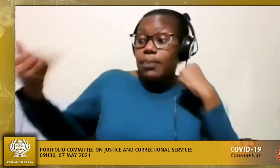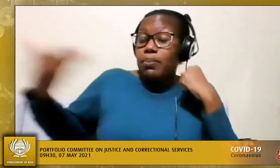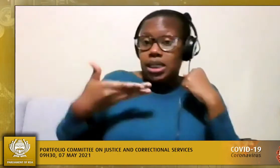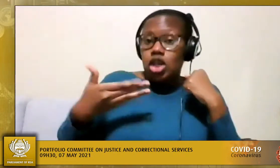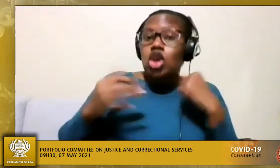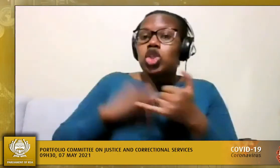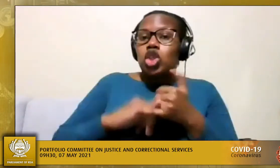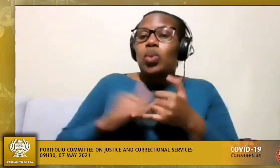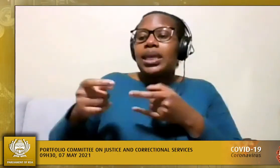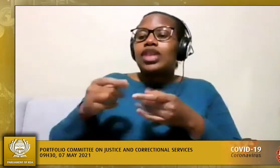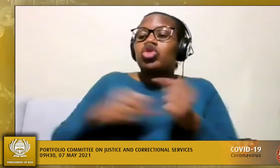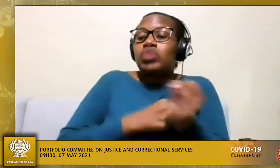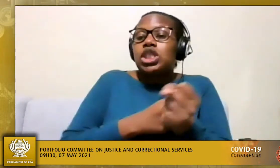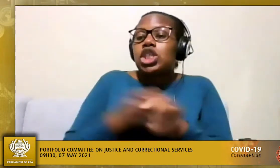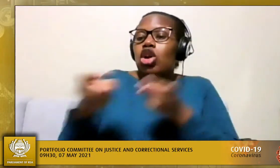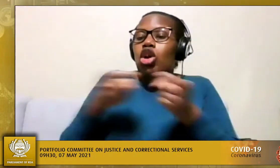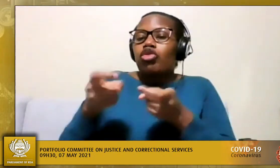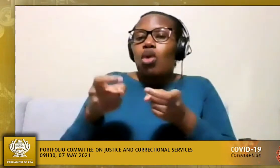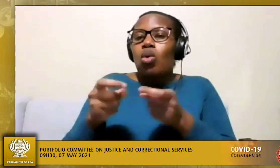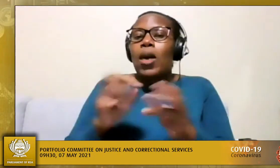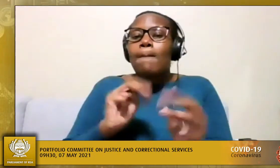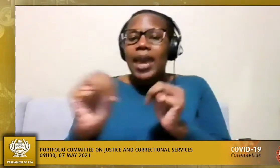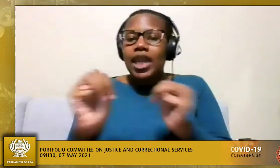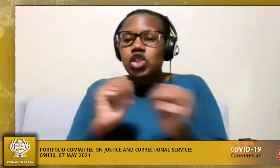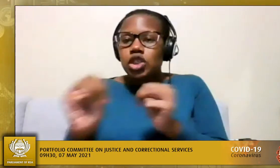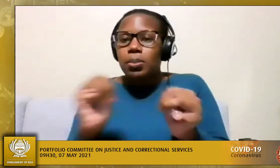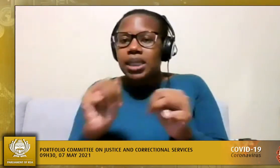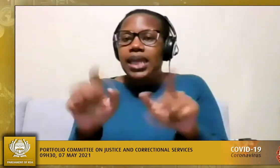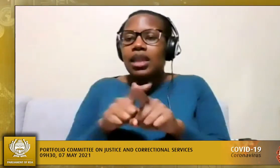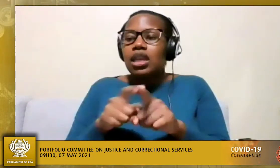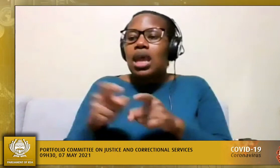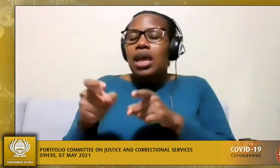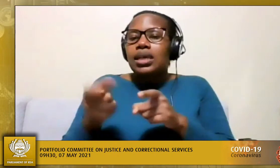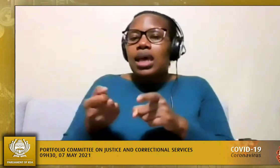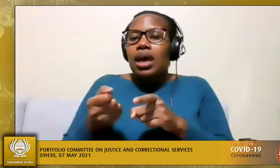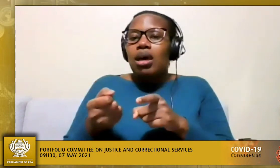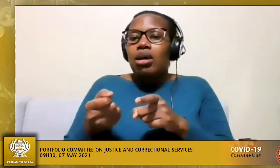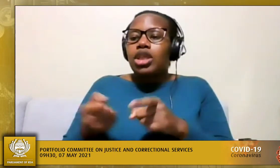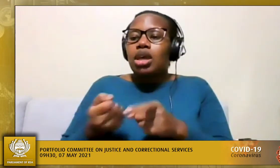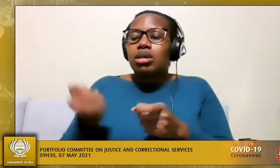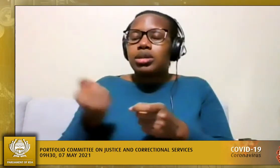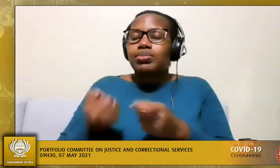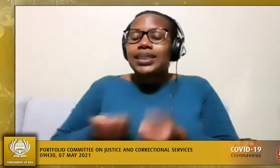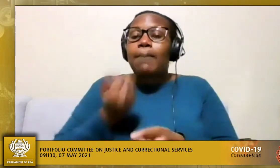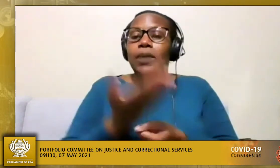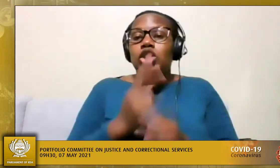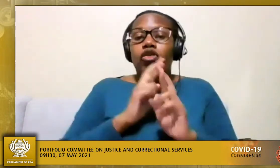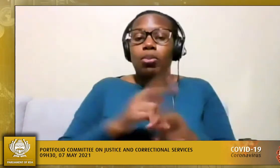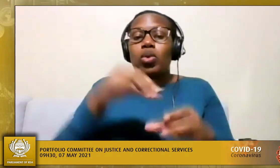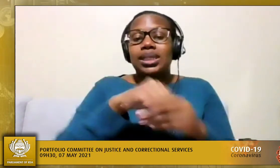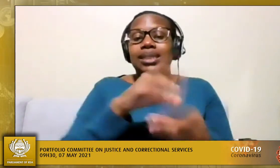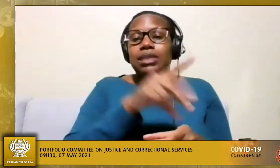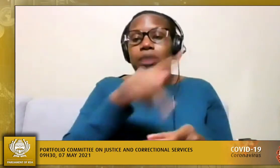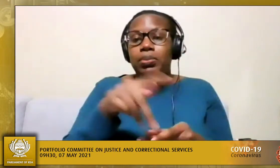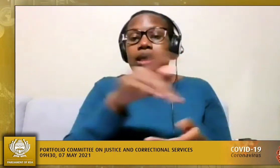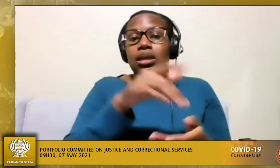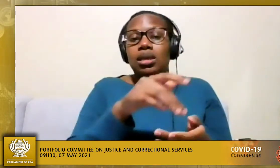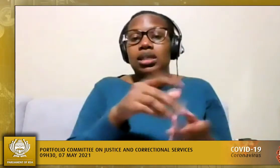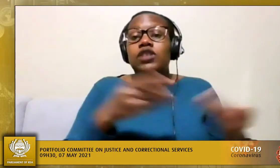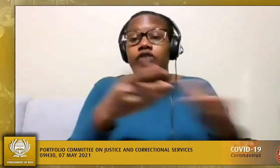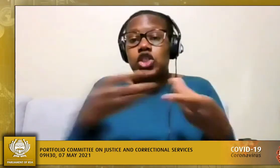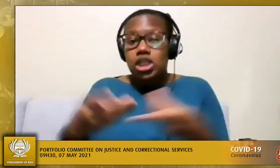strategically the management and the submission of those report to our colleagues in in the DPP divisions those